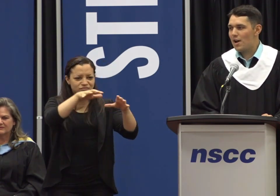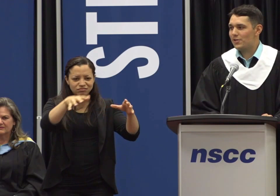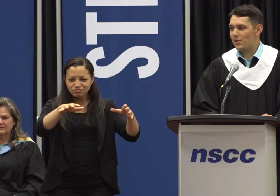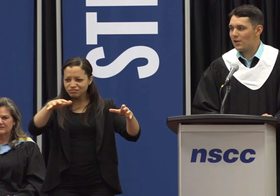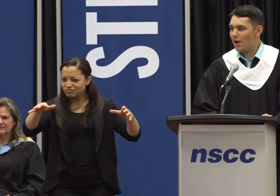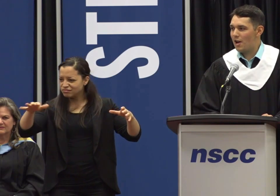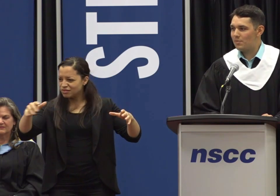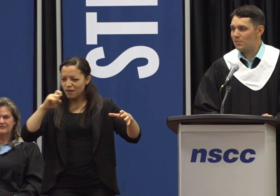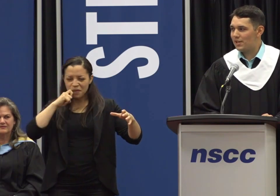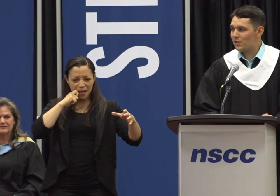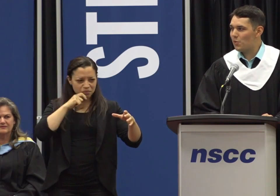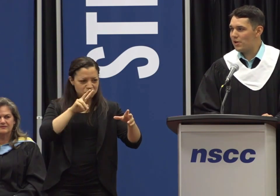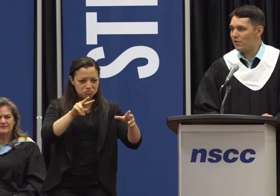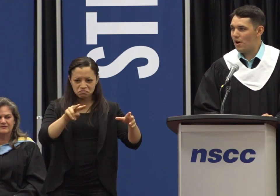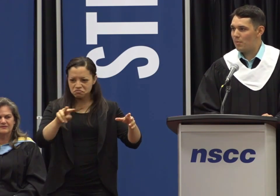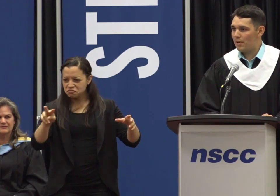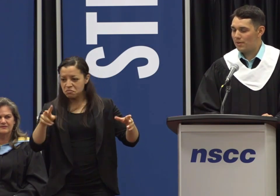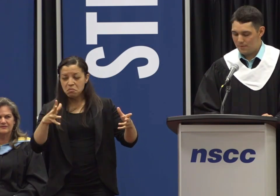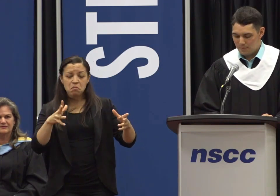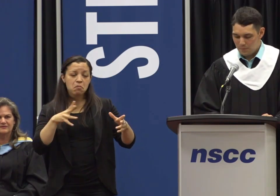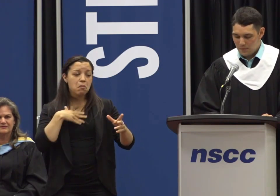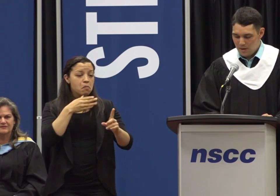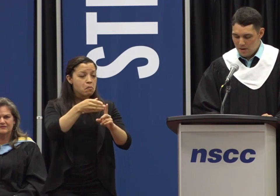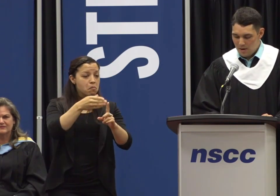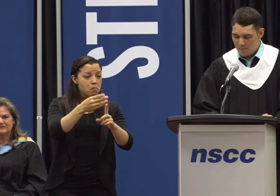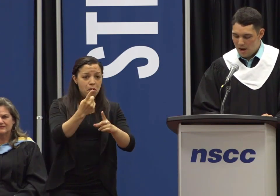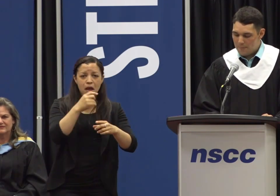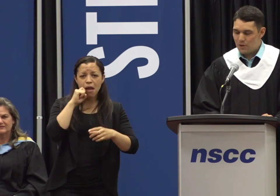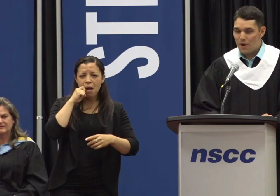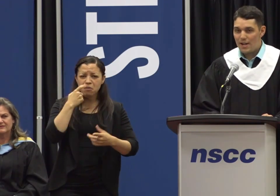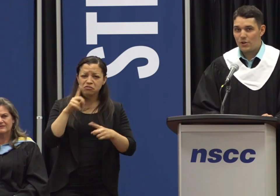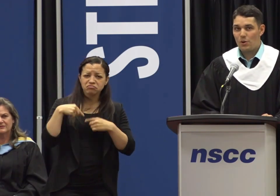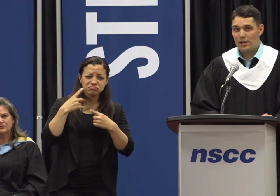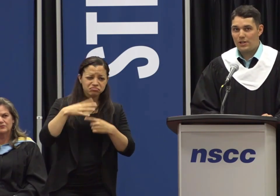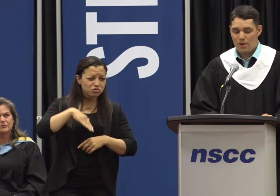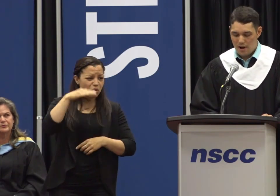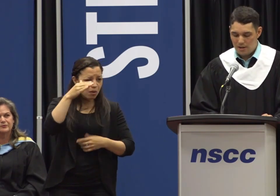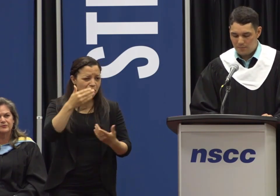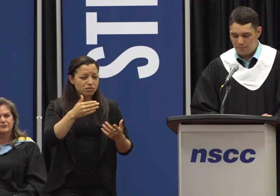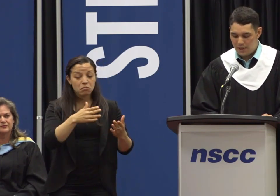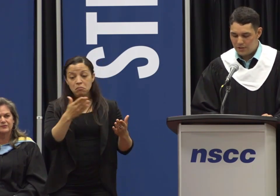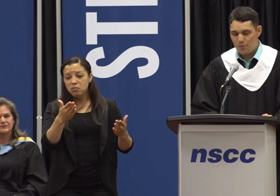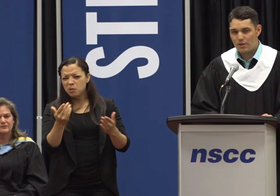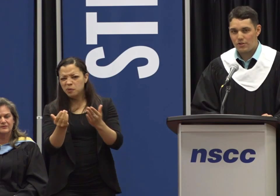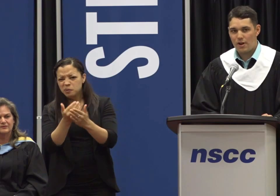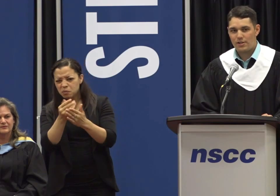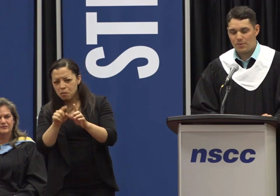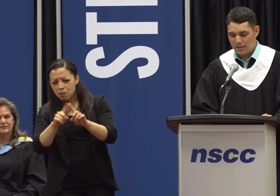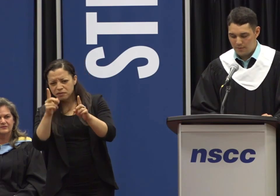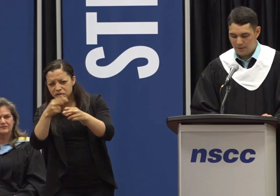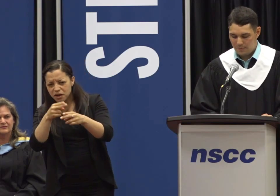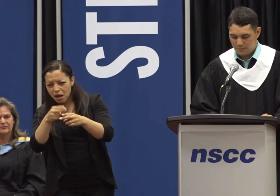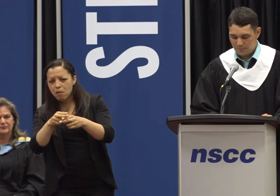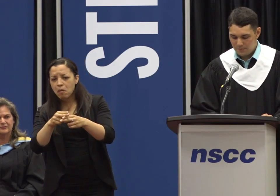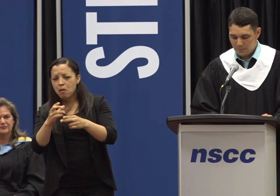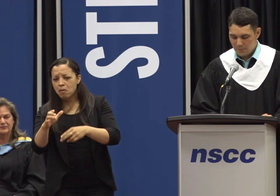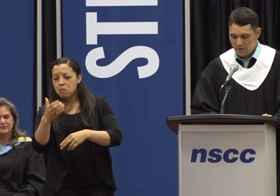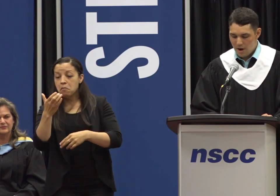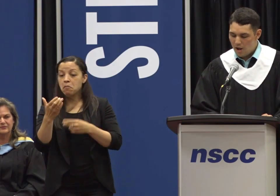Maybe you buy a certain kind because it's what you grew up with. Perhaps you buy a totally new kind because you want to try something